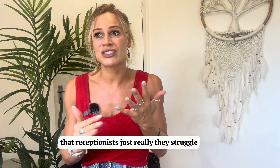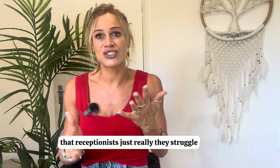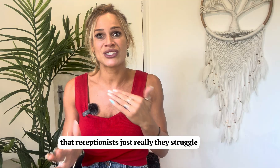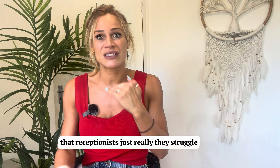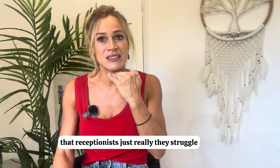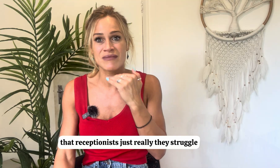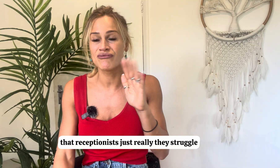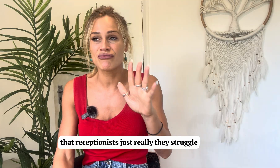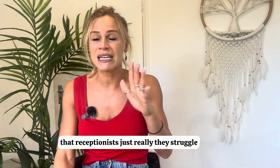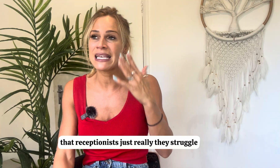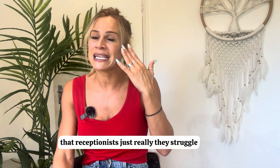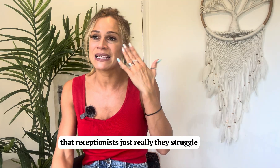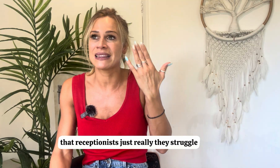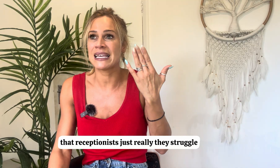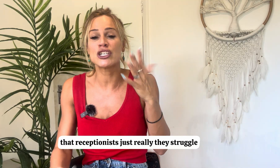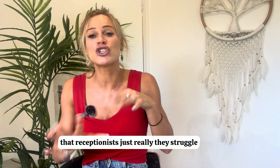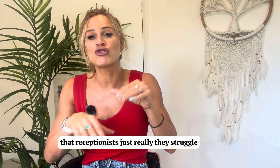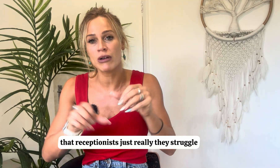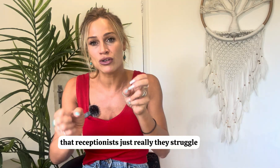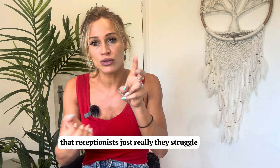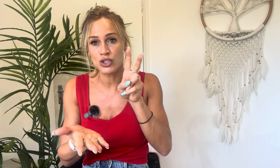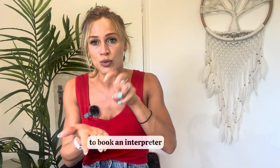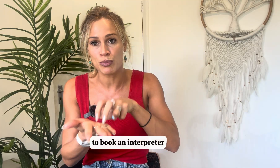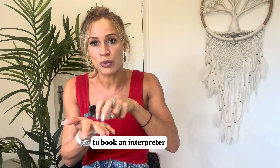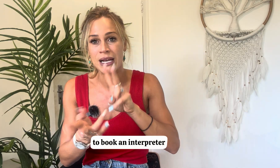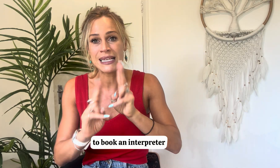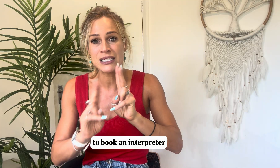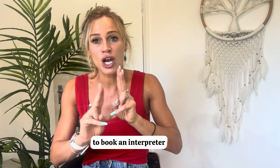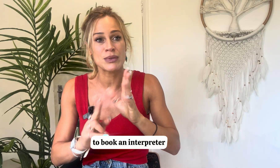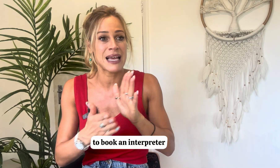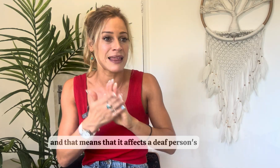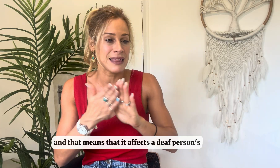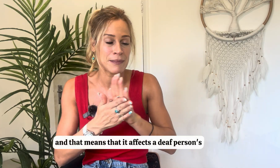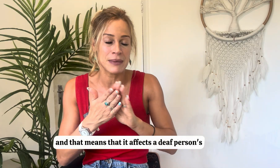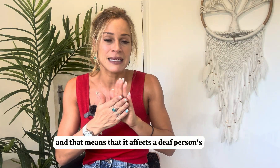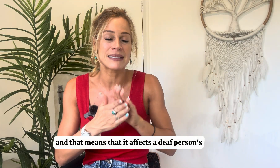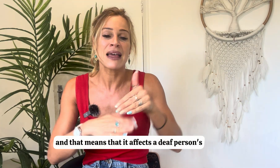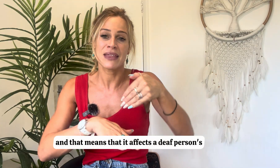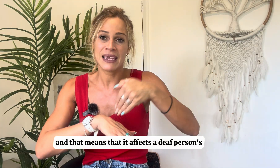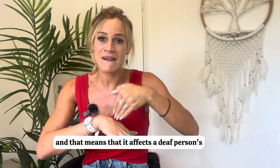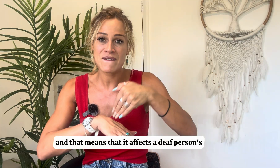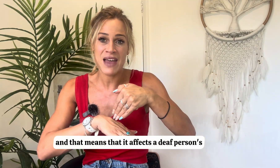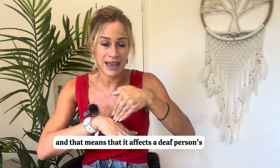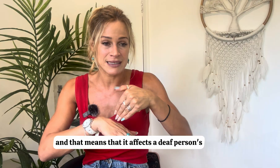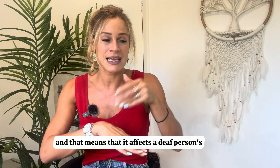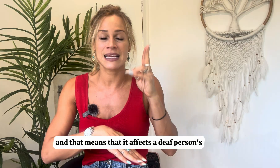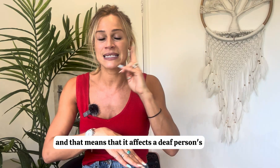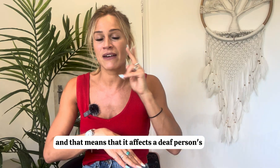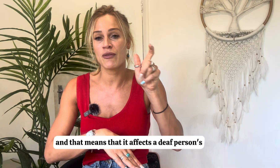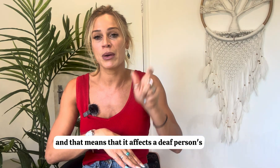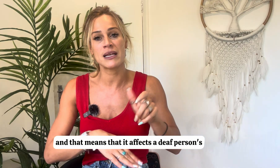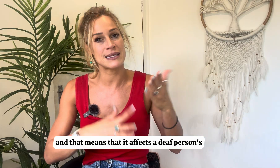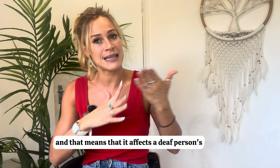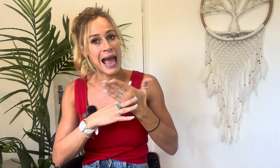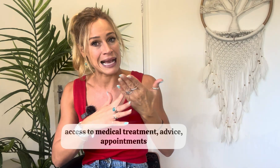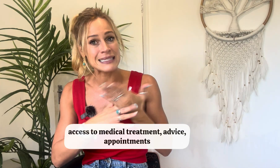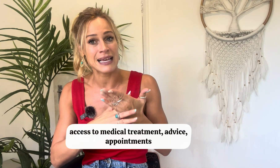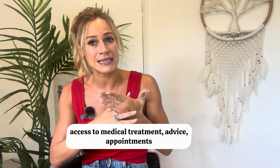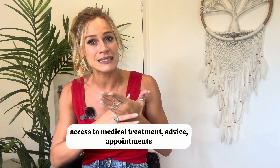just really, they struggle to book an interpreter, and that means that it affects a deaf person's access